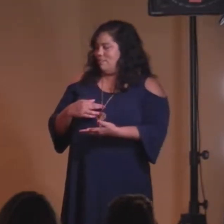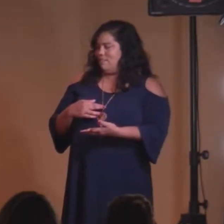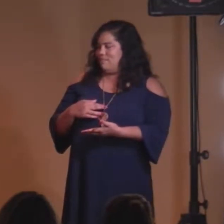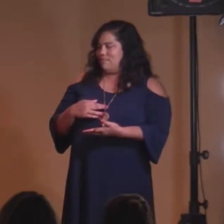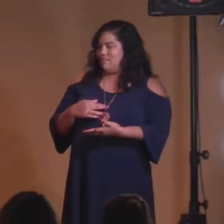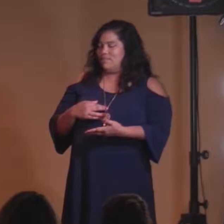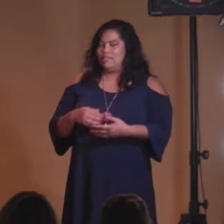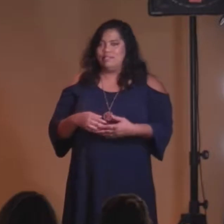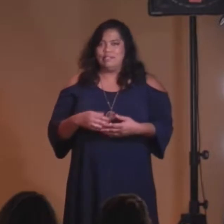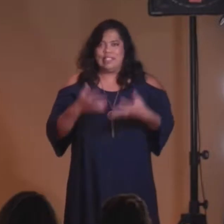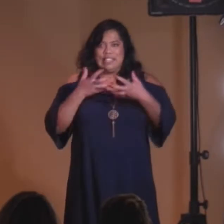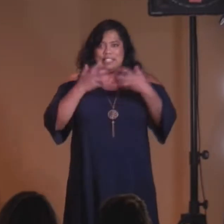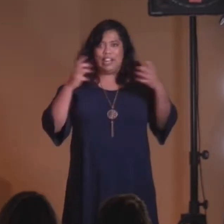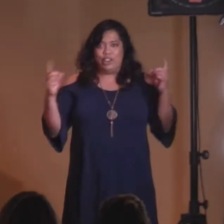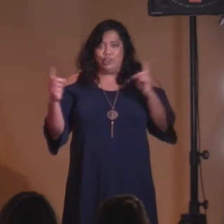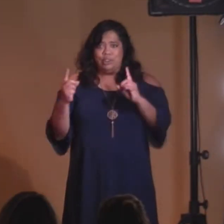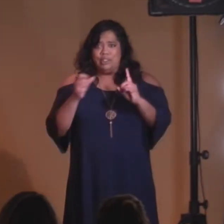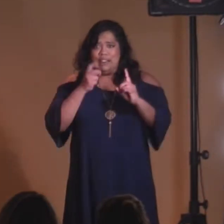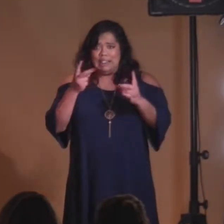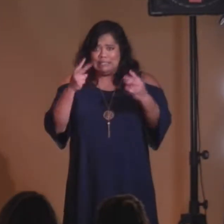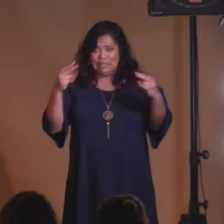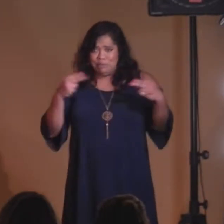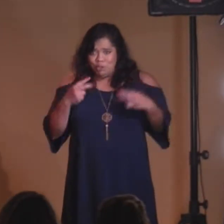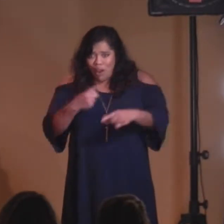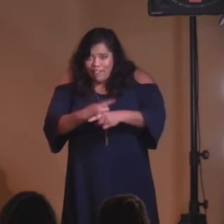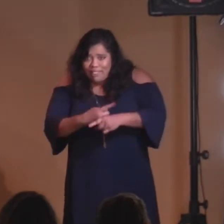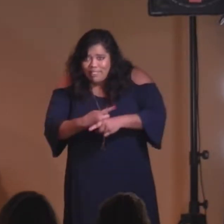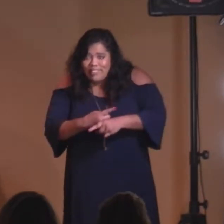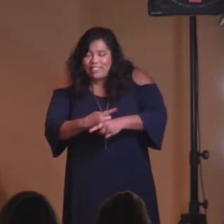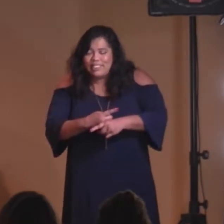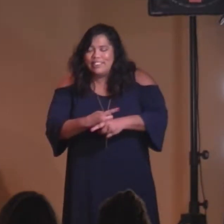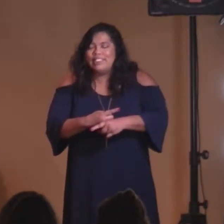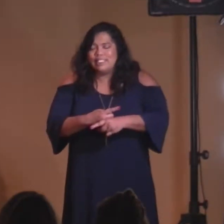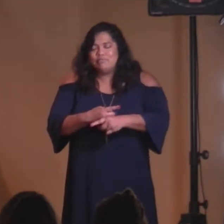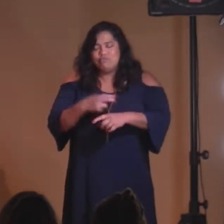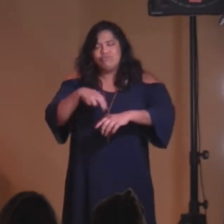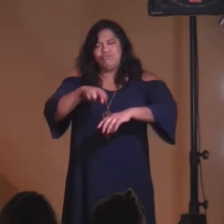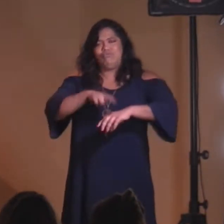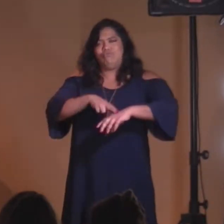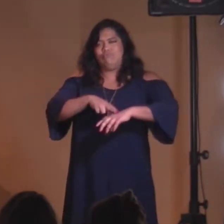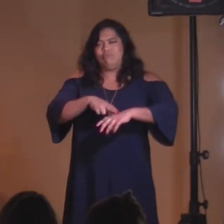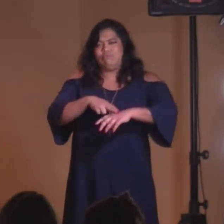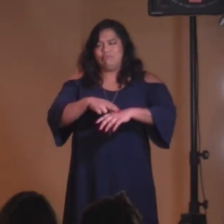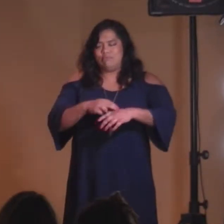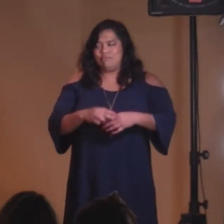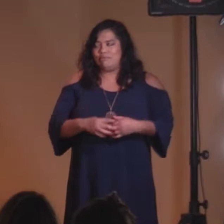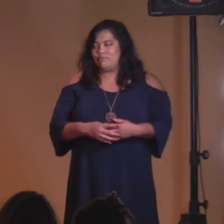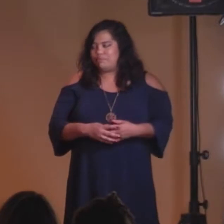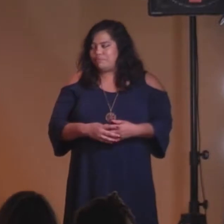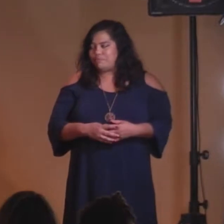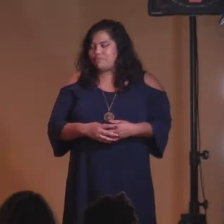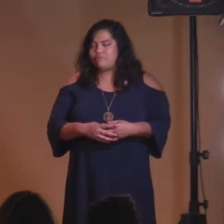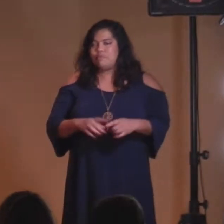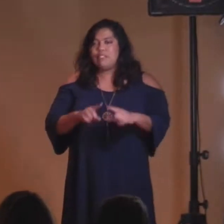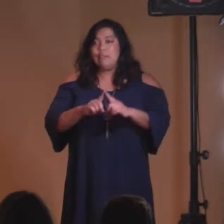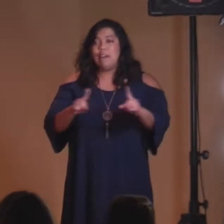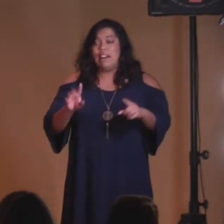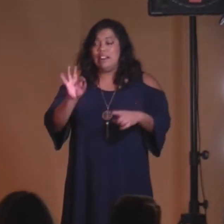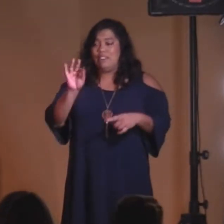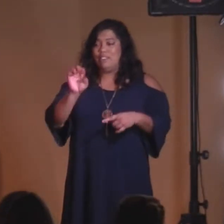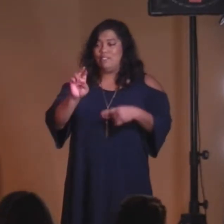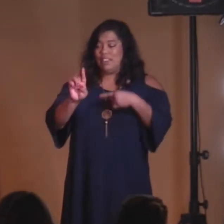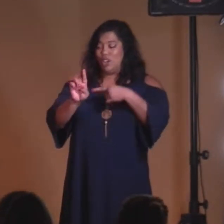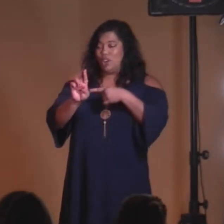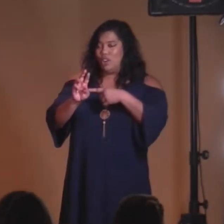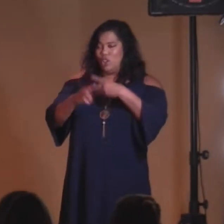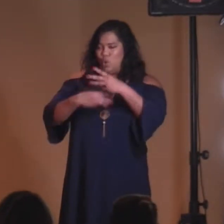He doesn't see you, does he? Right? There's that whole... So part of that is normal and it's natural. However, this stuff,